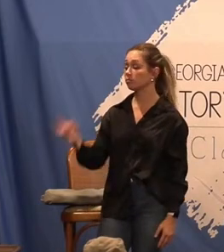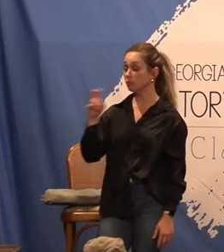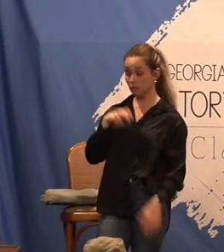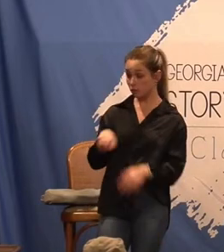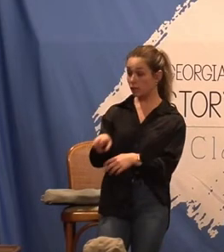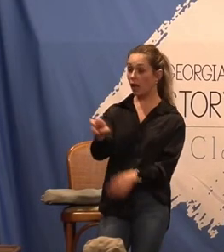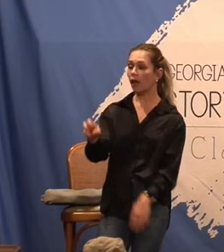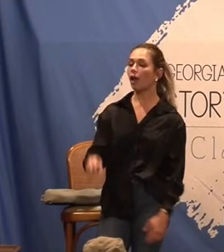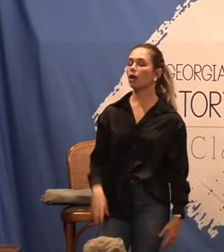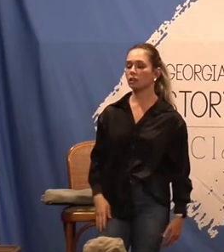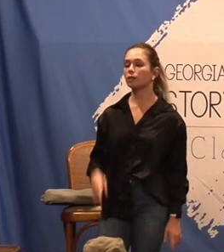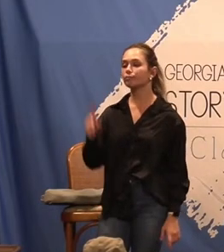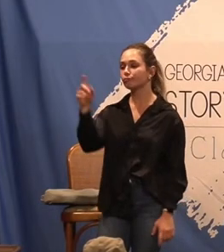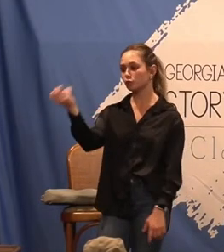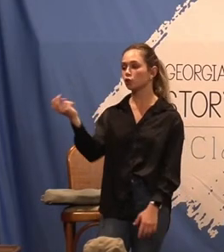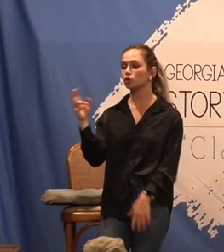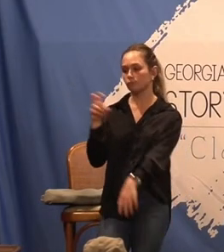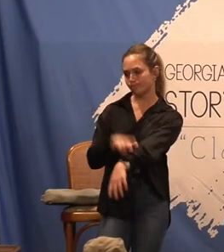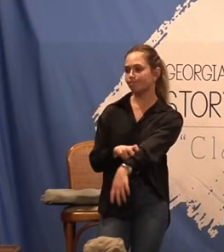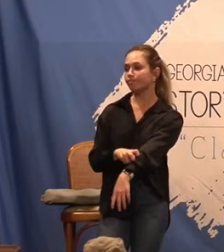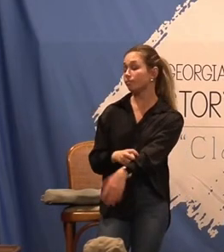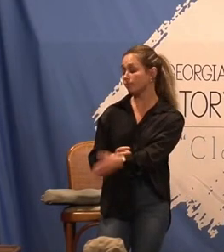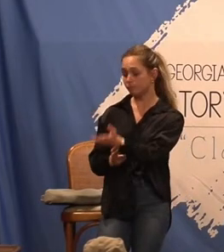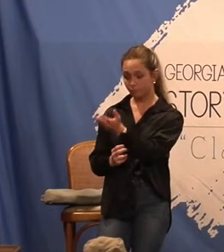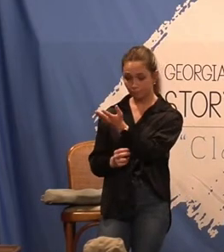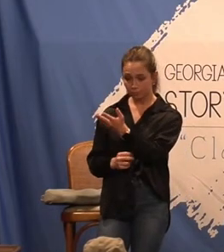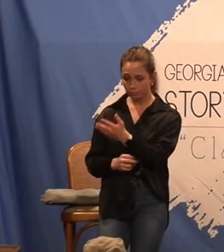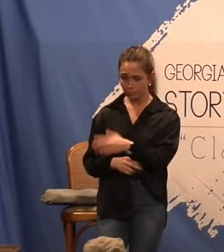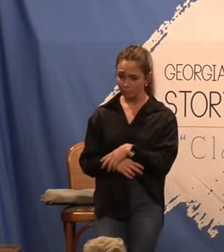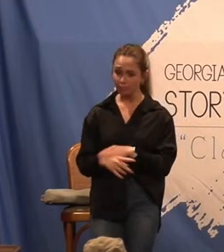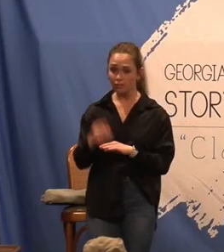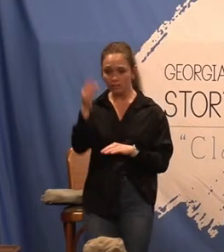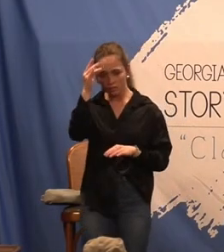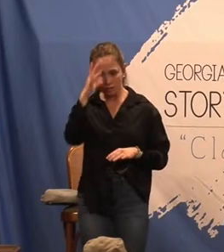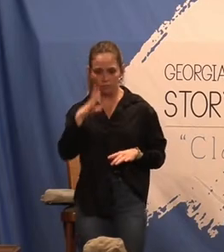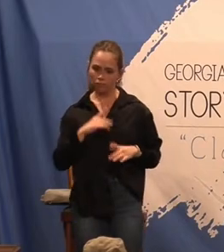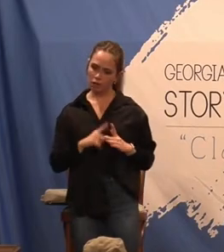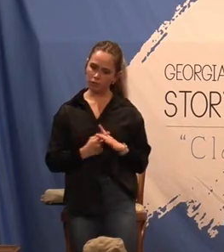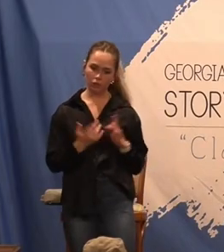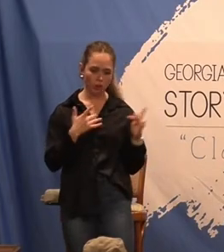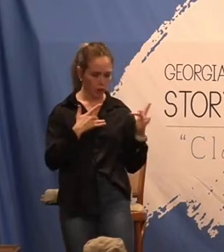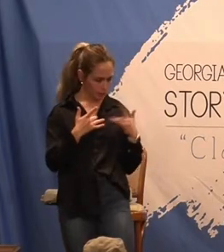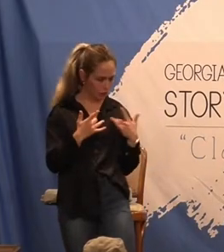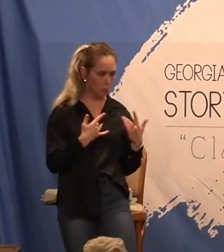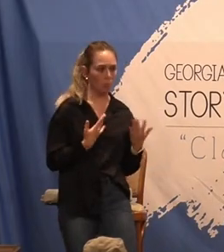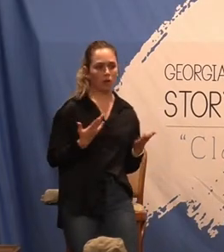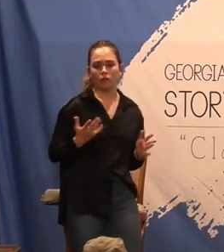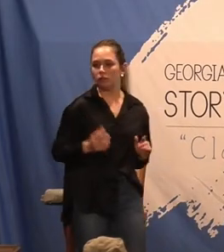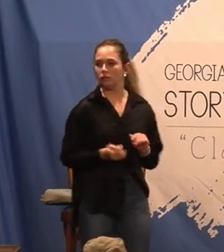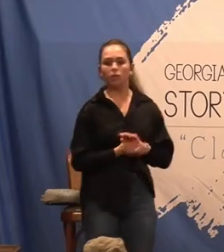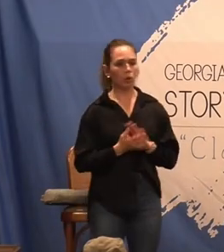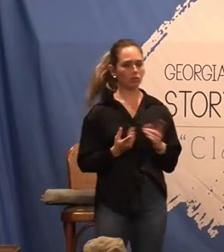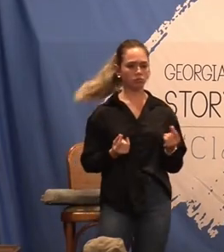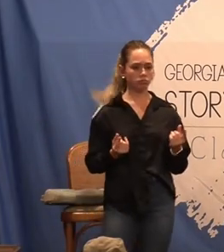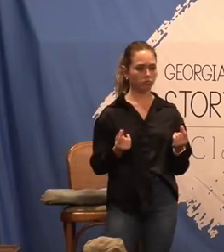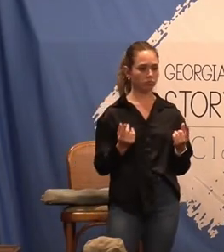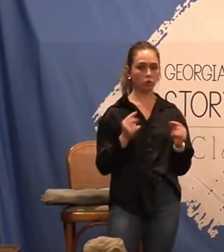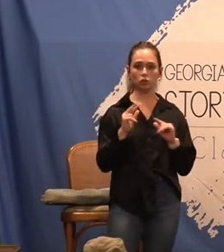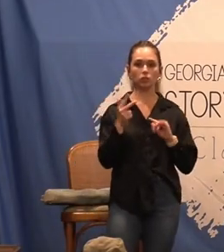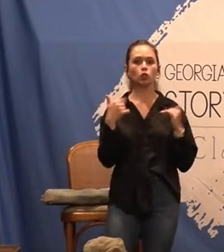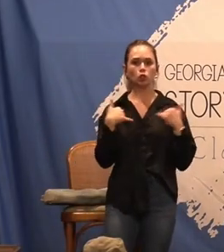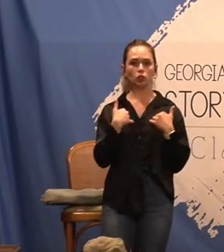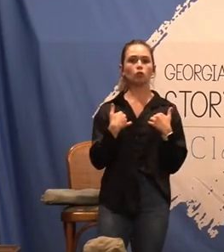said, snake, let him have it. Well, man had lost heart now, and the third creature